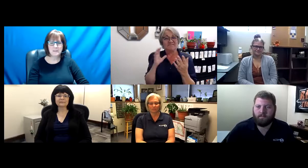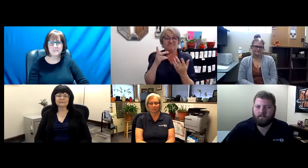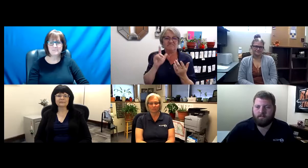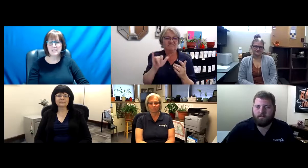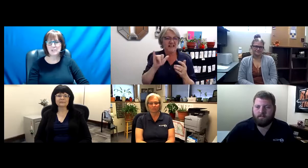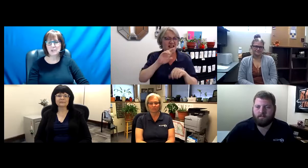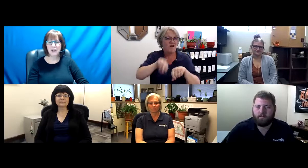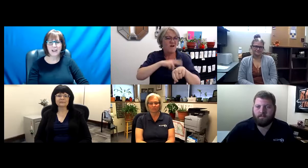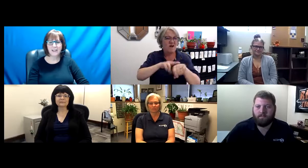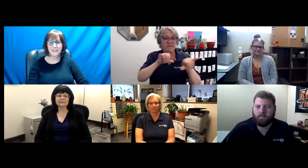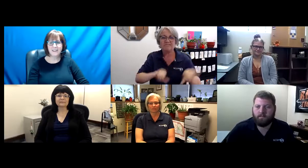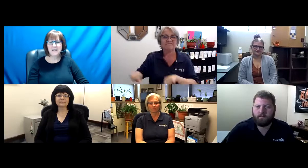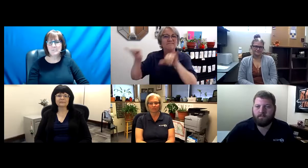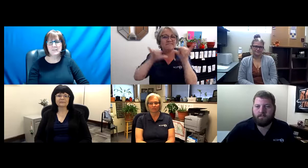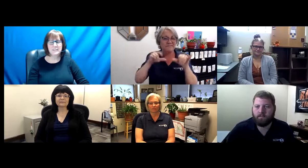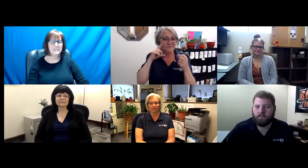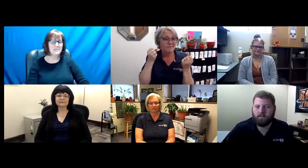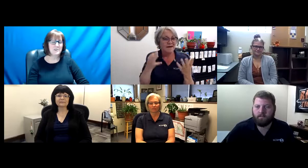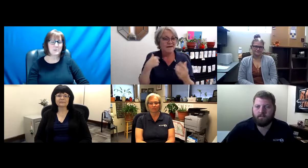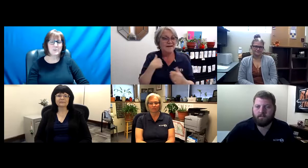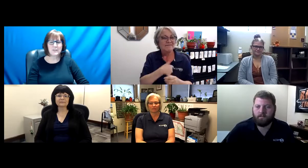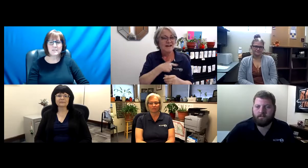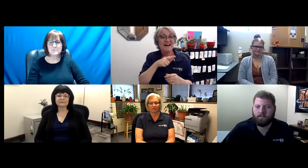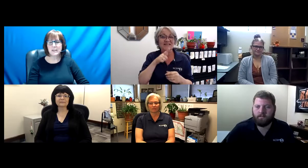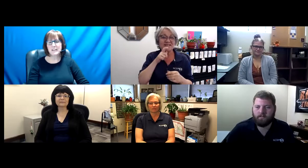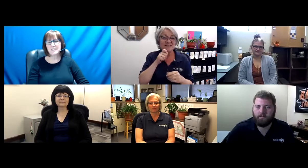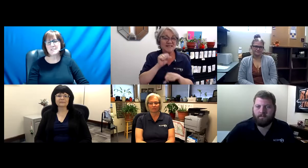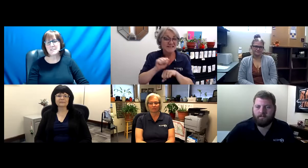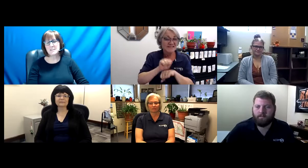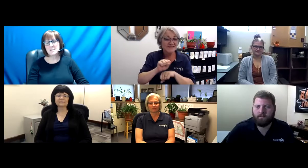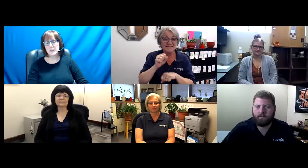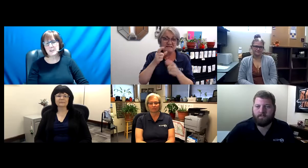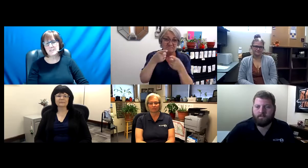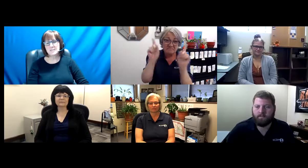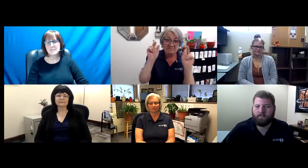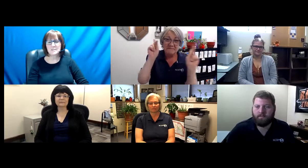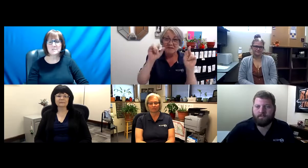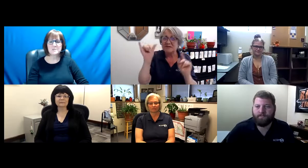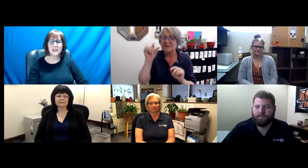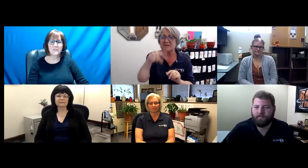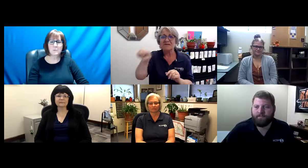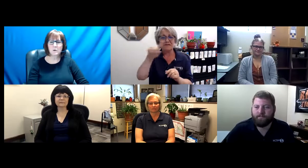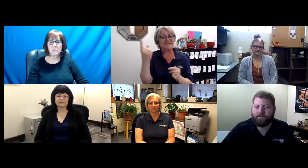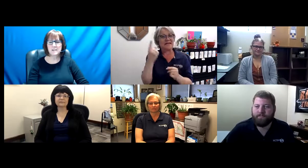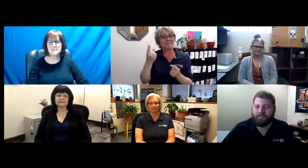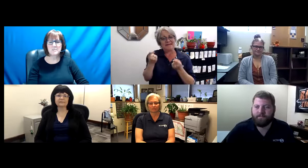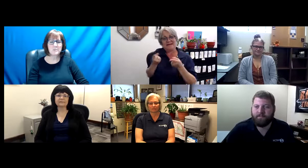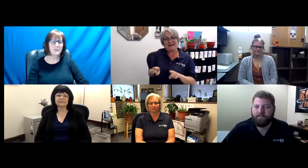made you cry. But those are normal things. Many of us have experienced those out in the workplace, people out and